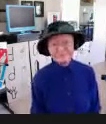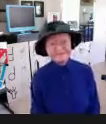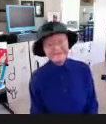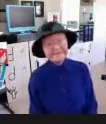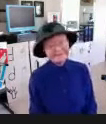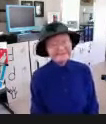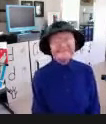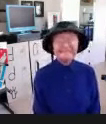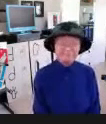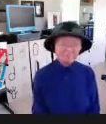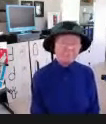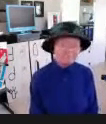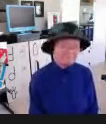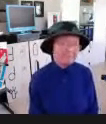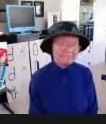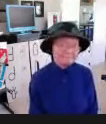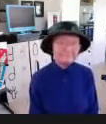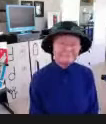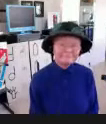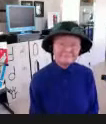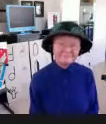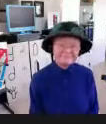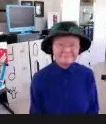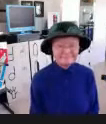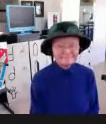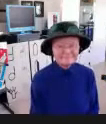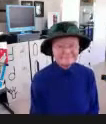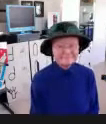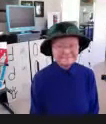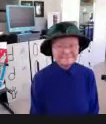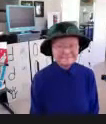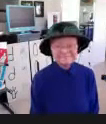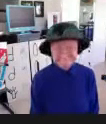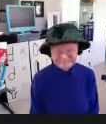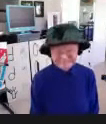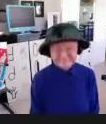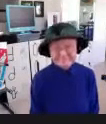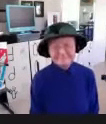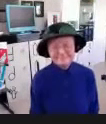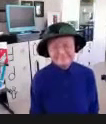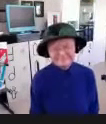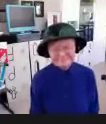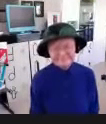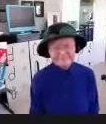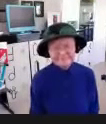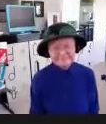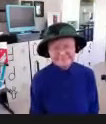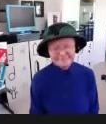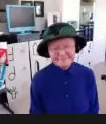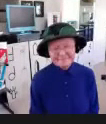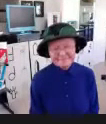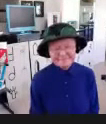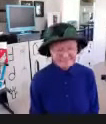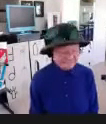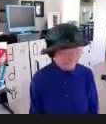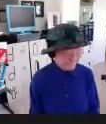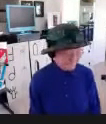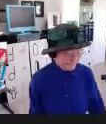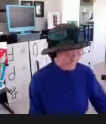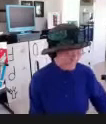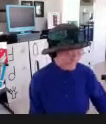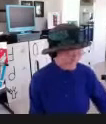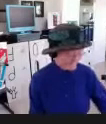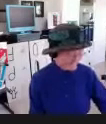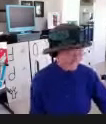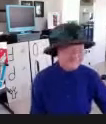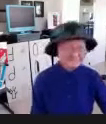that are past, and then we up to 2015. And the next slide is 2016, which is intended to be present. And